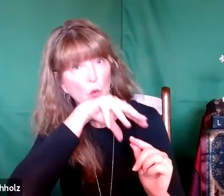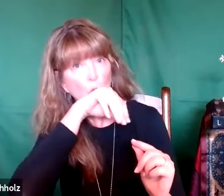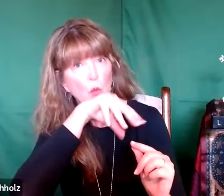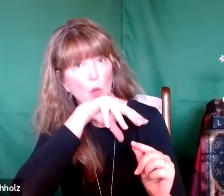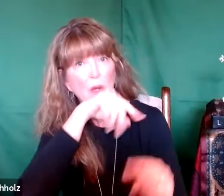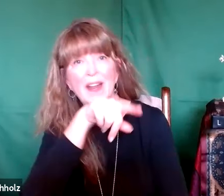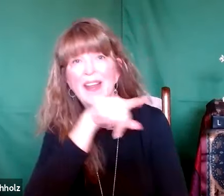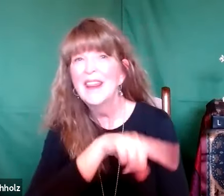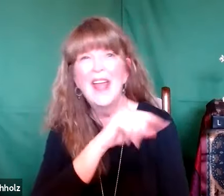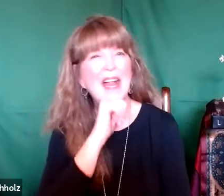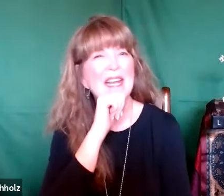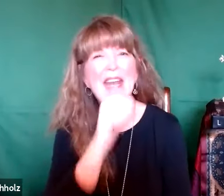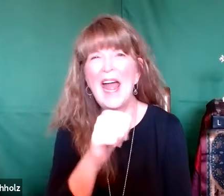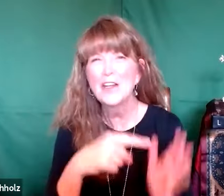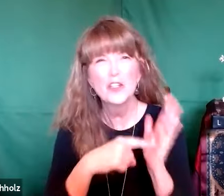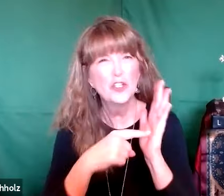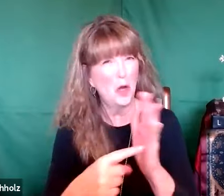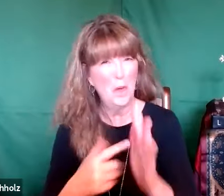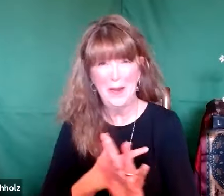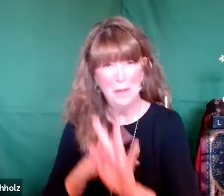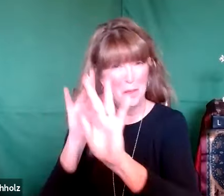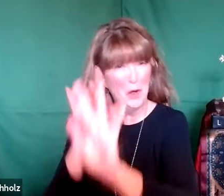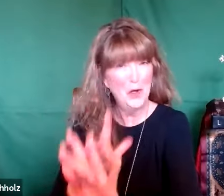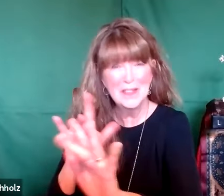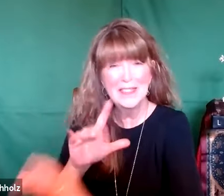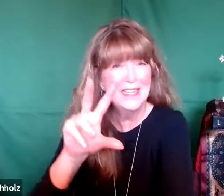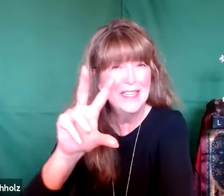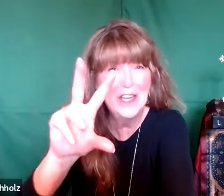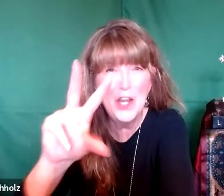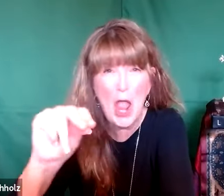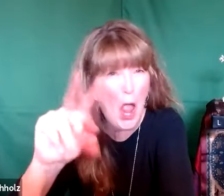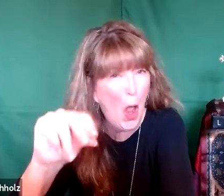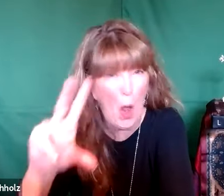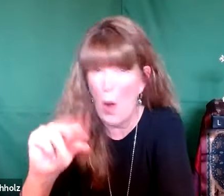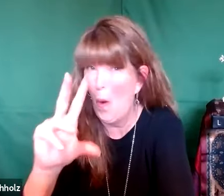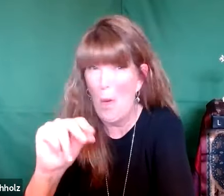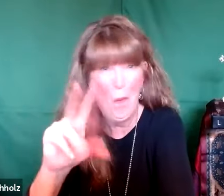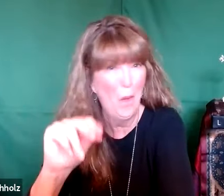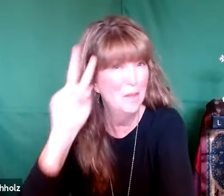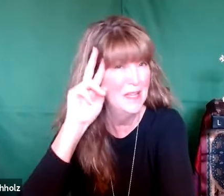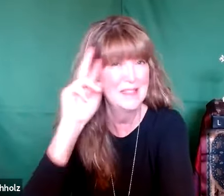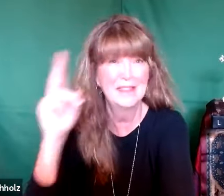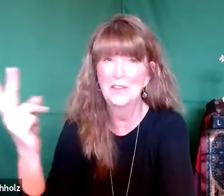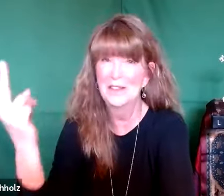So when the man offered Jesus the wine vinegar, it wasn't to show mercy to him at